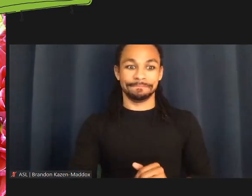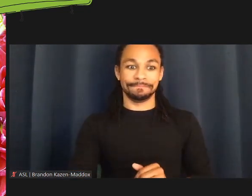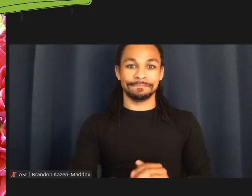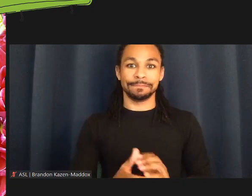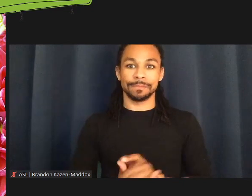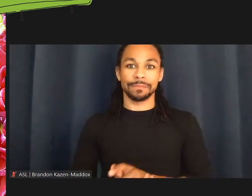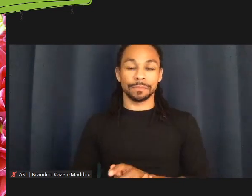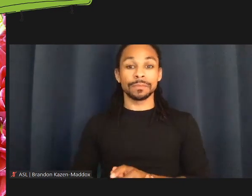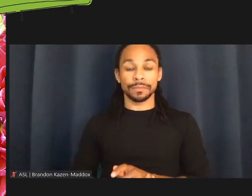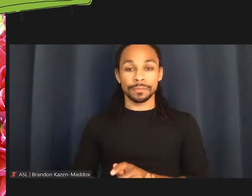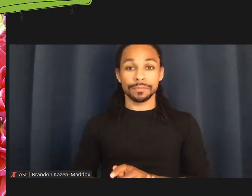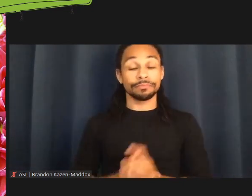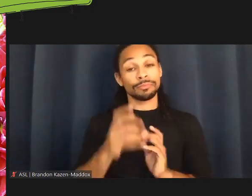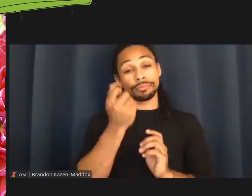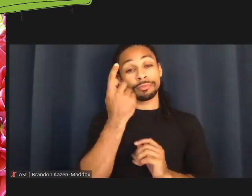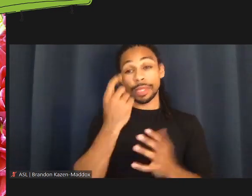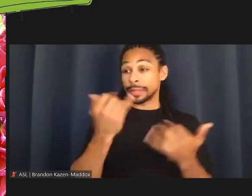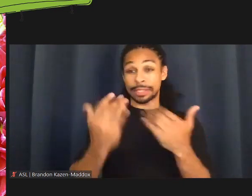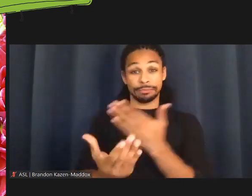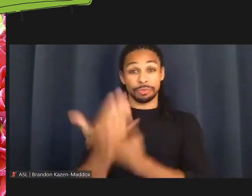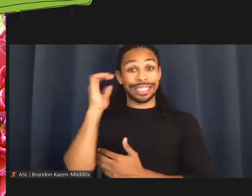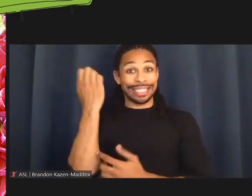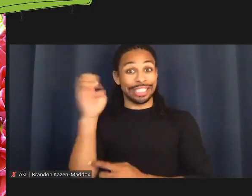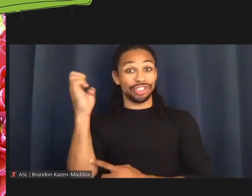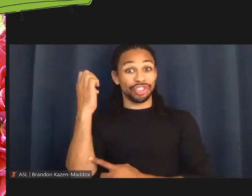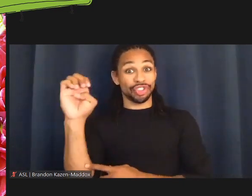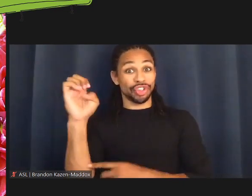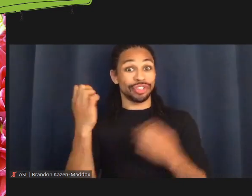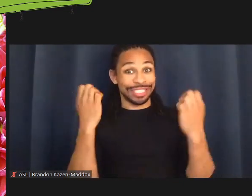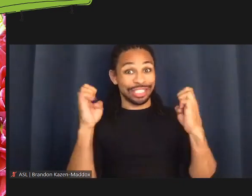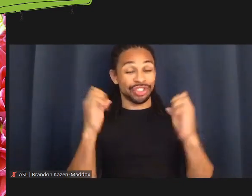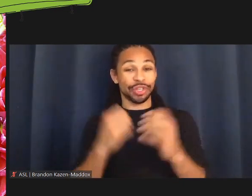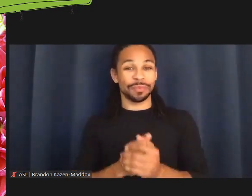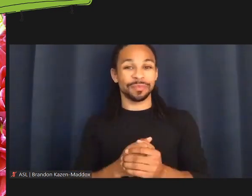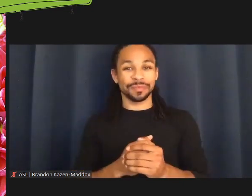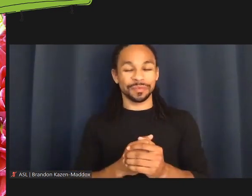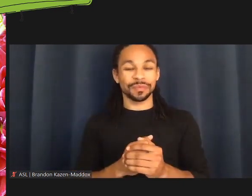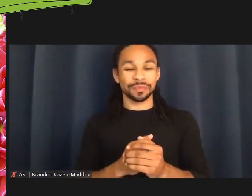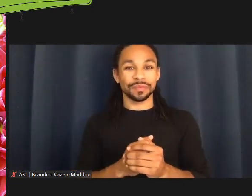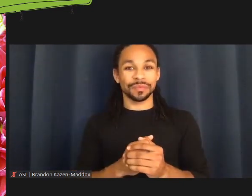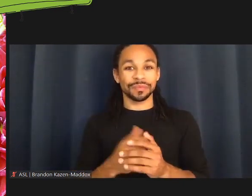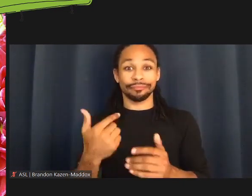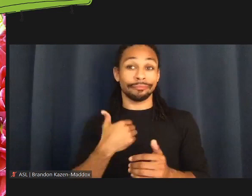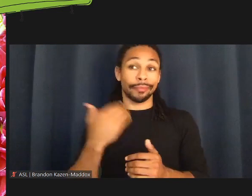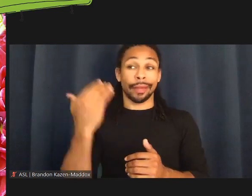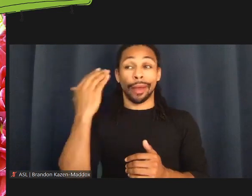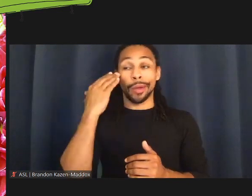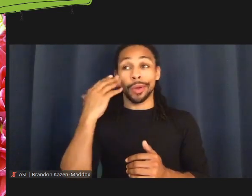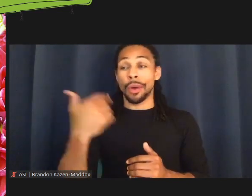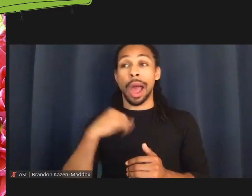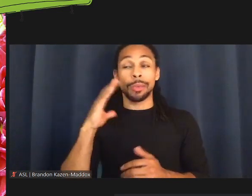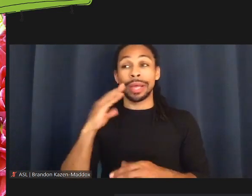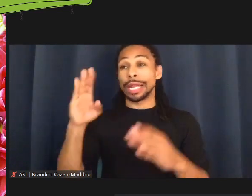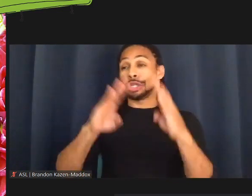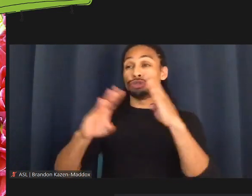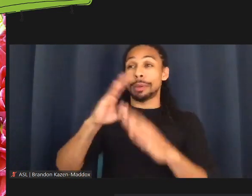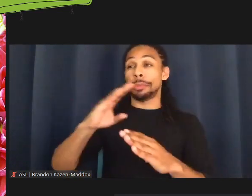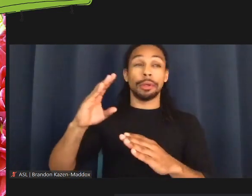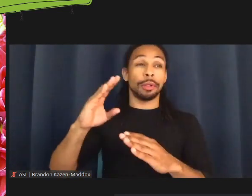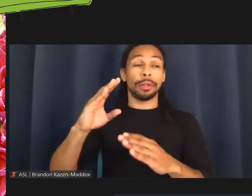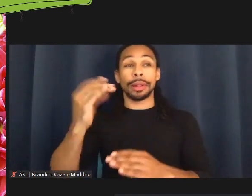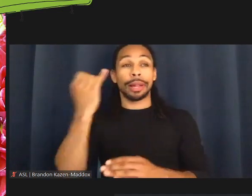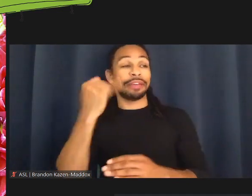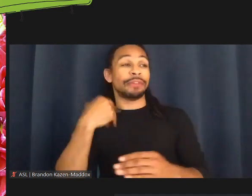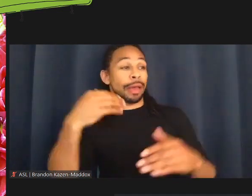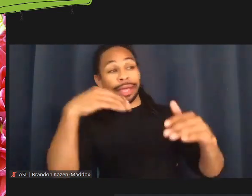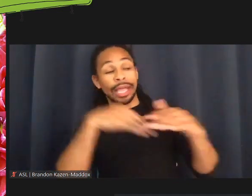It's Easter morning, and though I hear I'm as likely to catch hell as be saved if I cross a church threshold, I